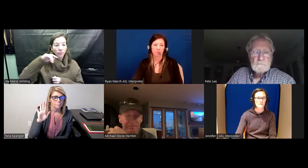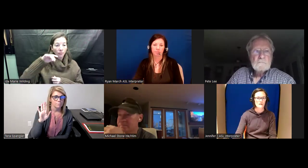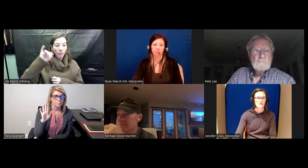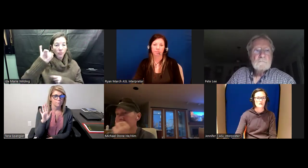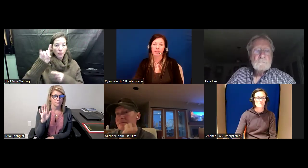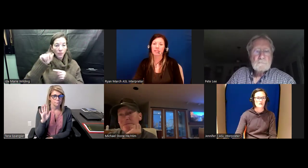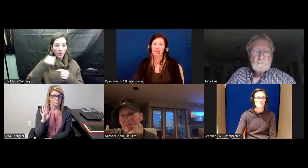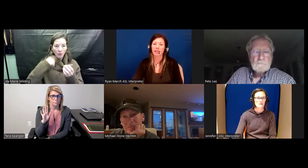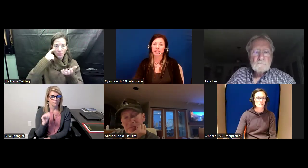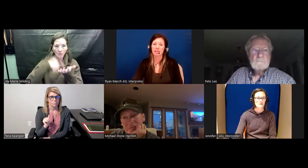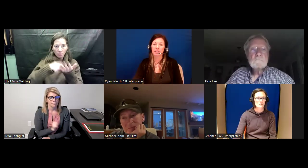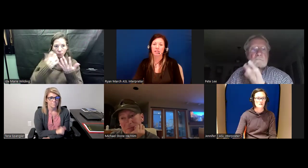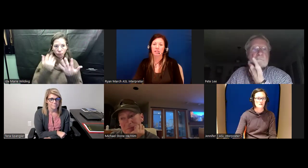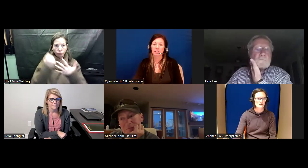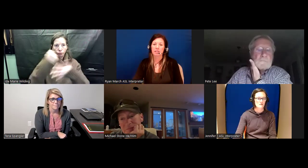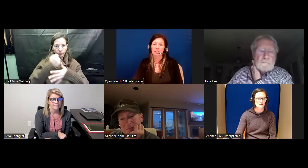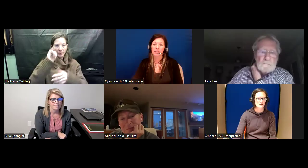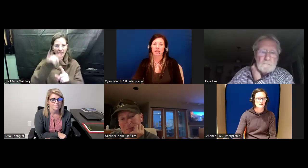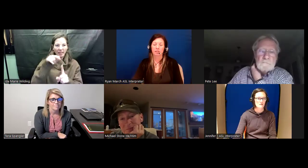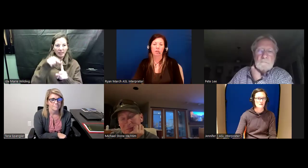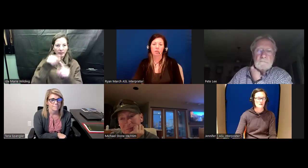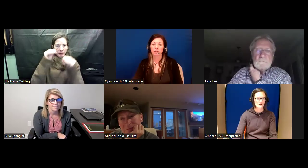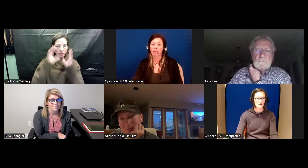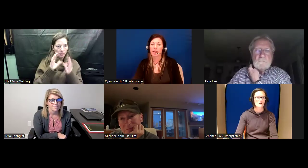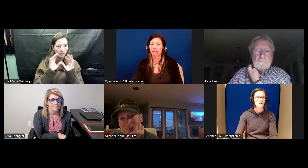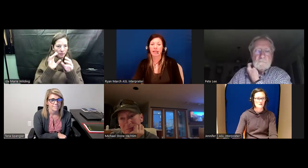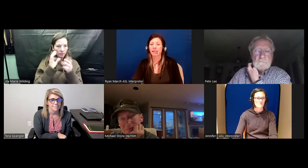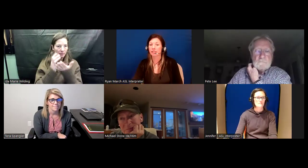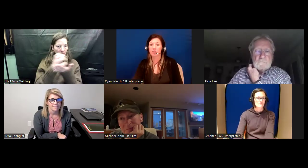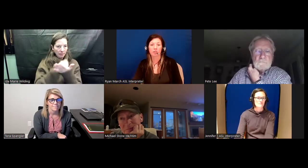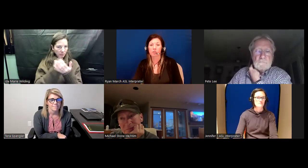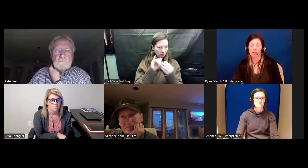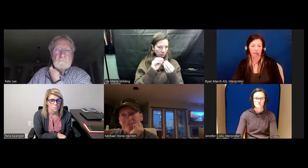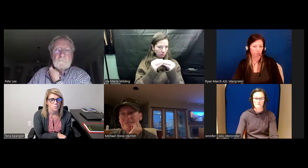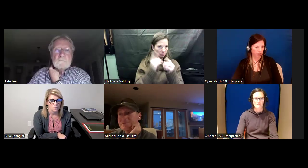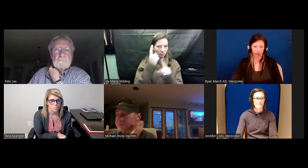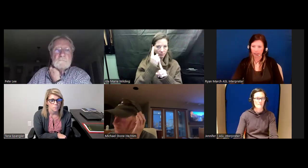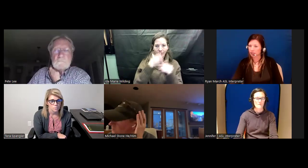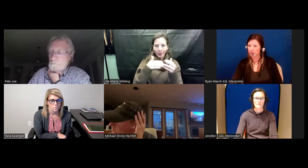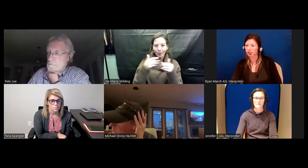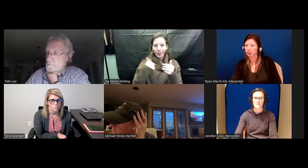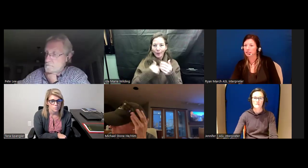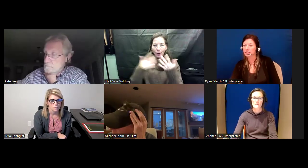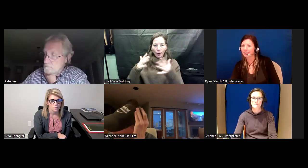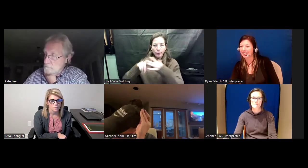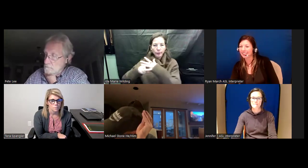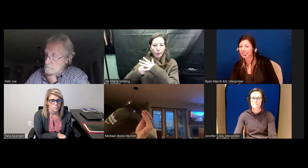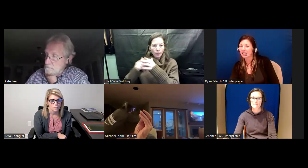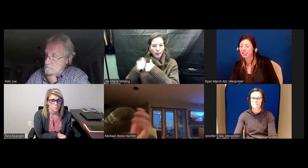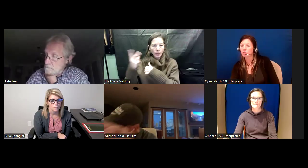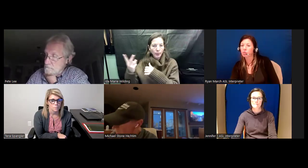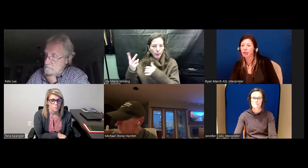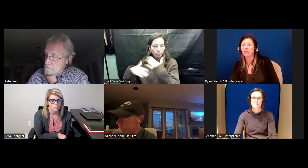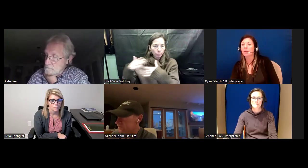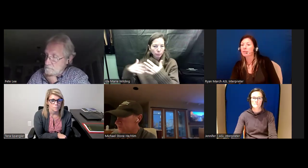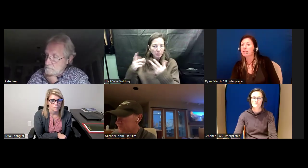Yeah. This is Ida. Yeah, so I think that is also a priority. I'm recognizing that